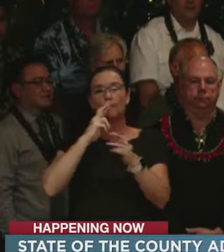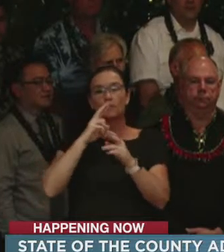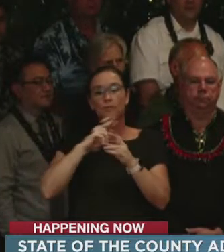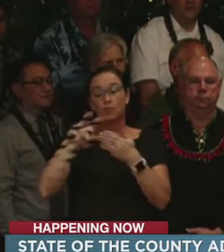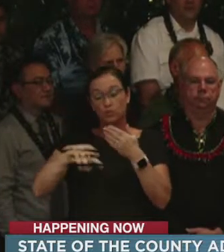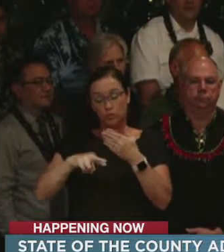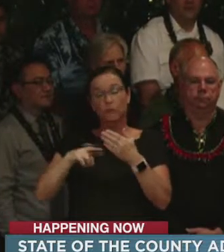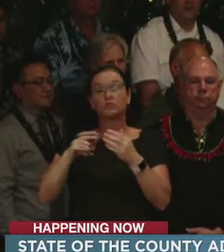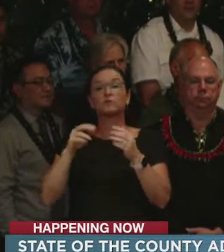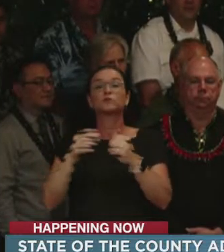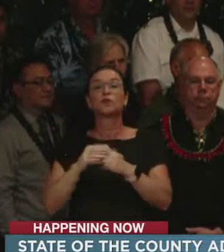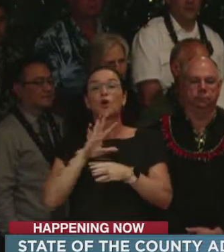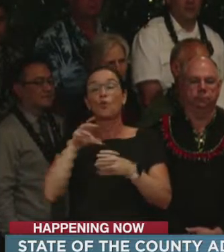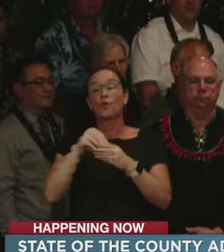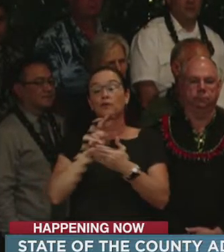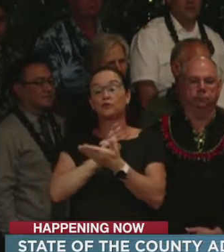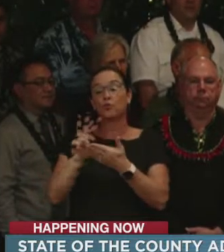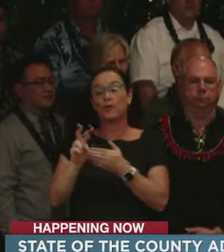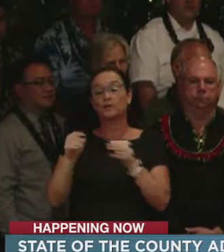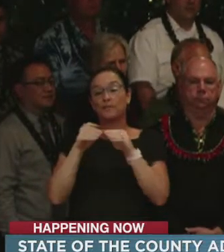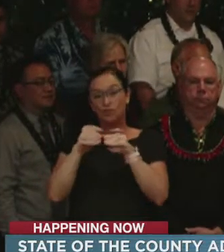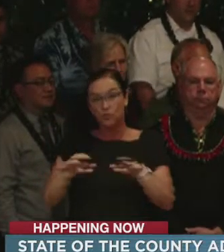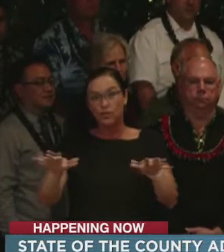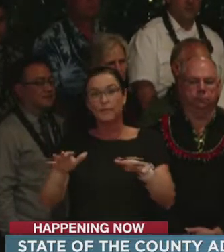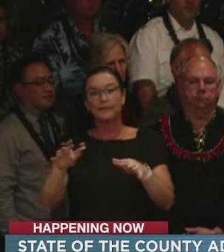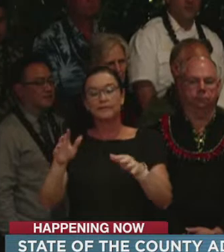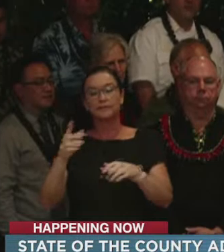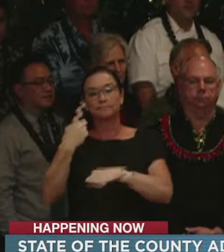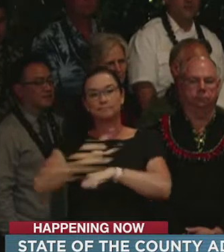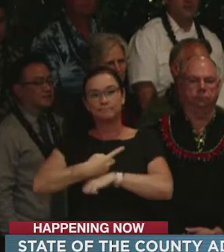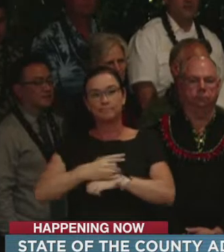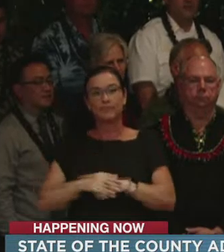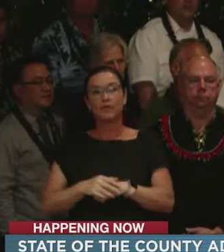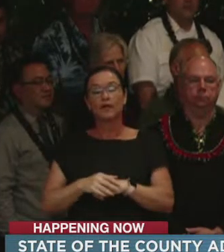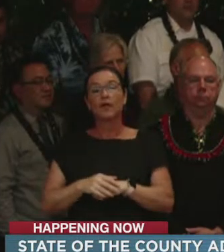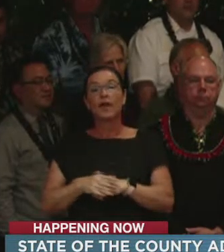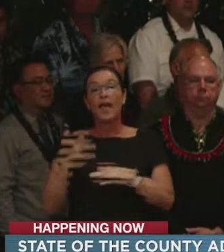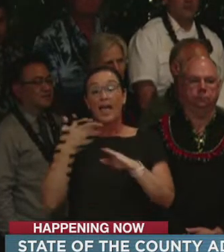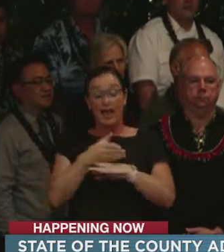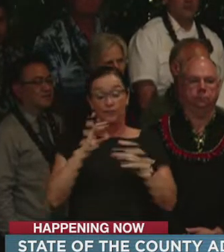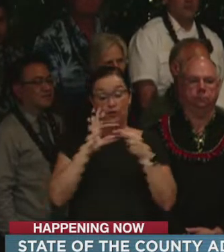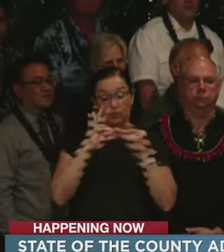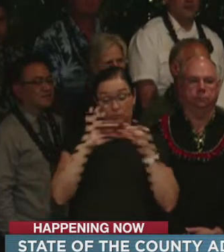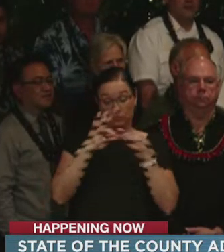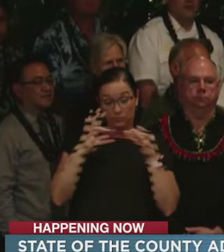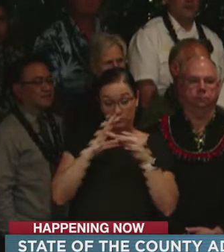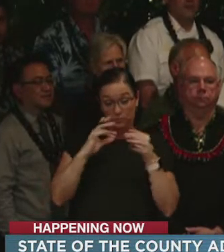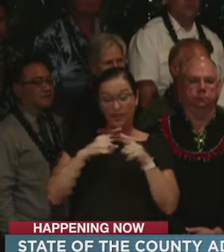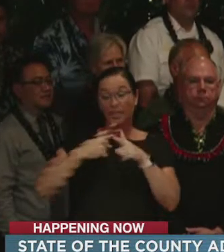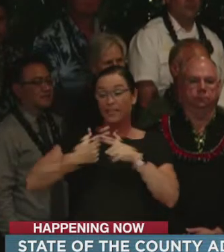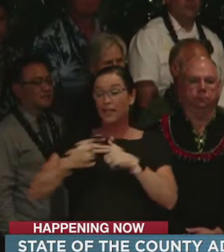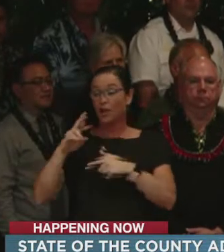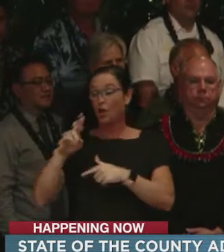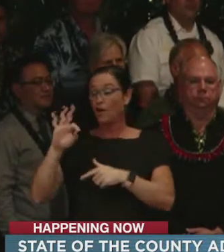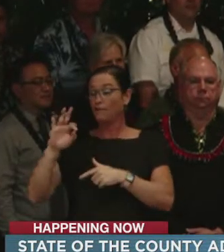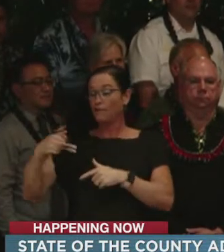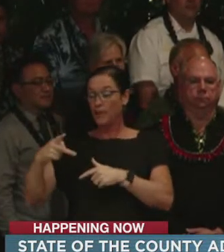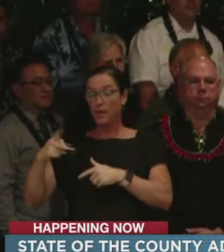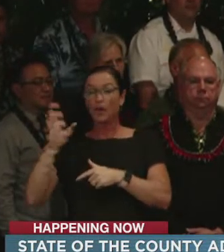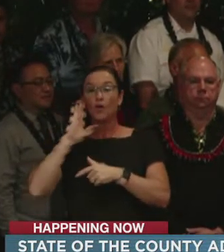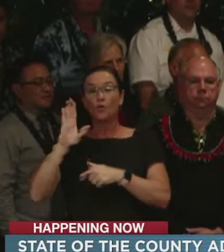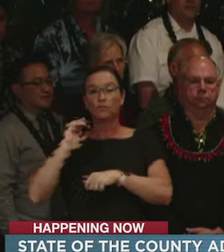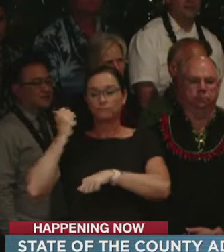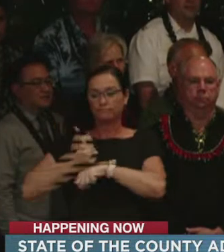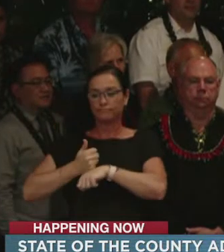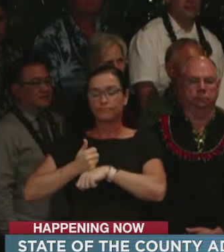the release date. Following the public comment period, an RFP will go out, and work will soon begin to restore access